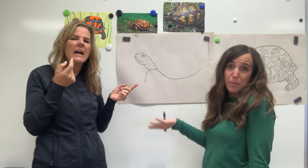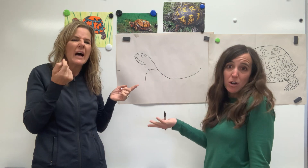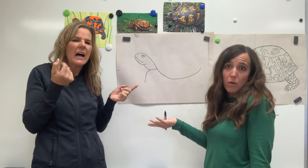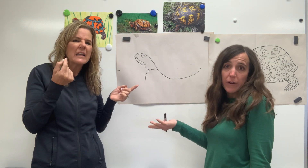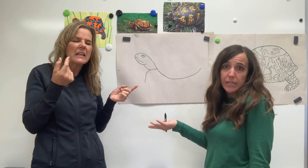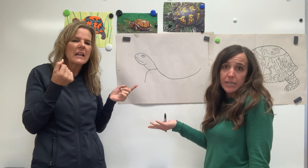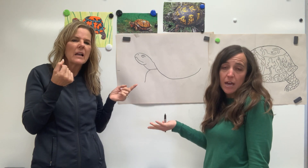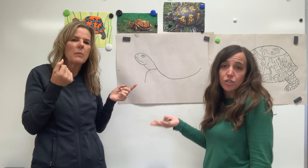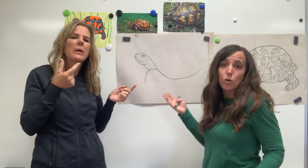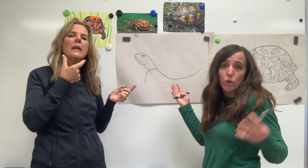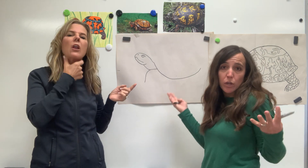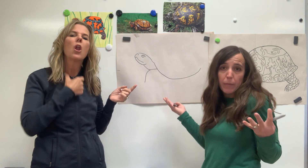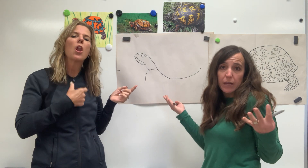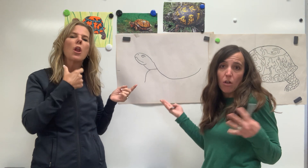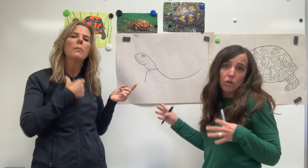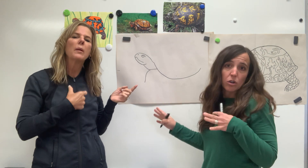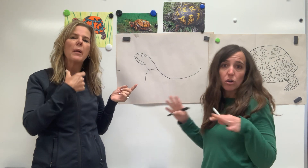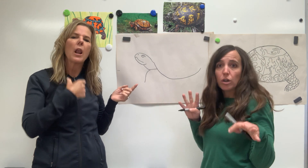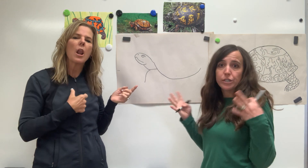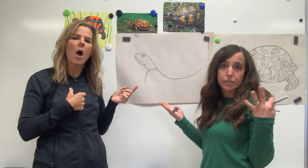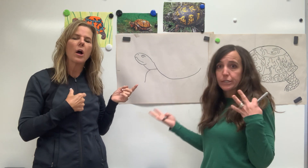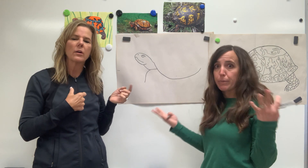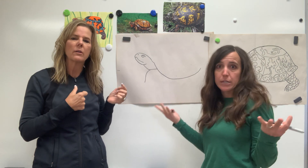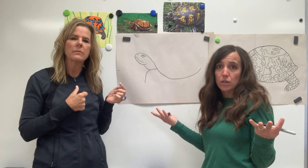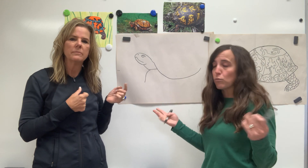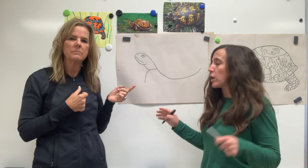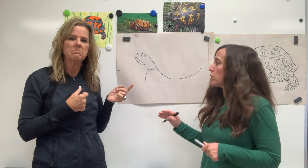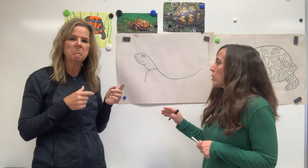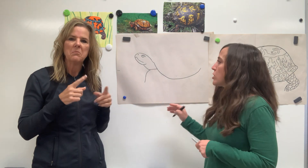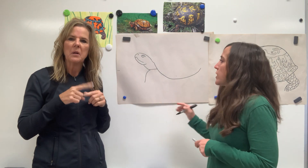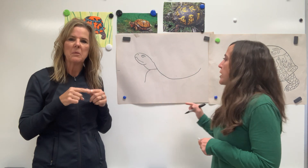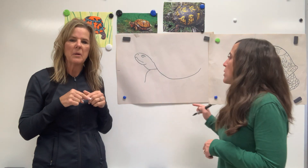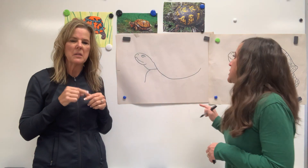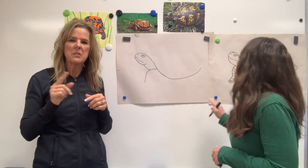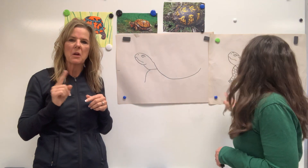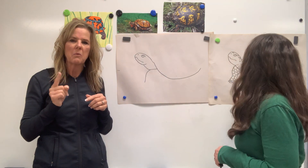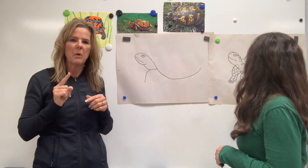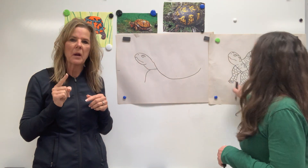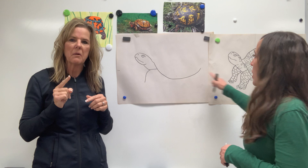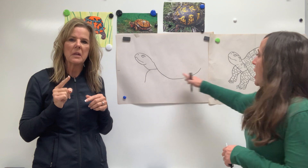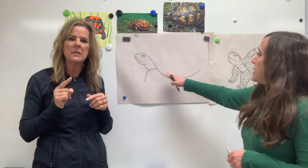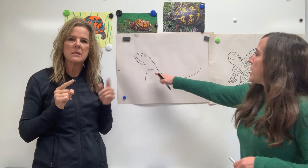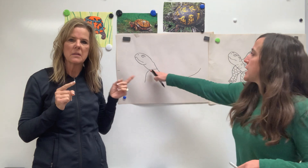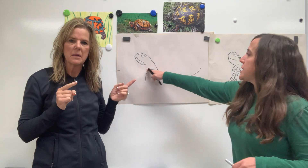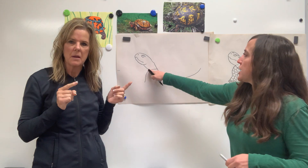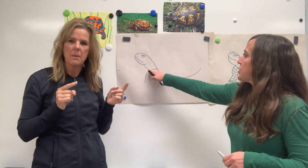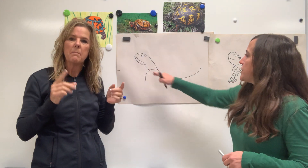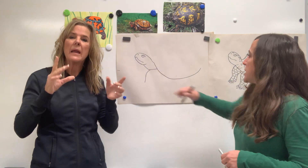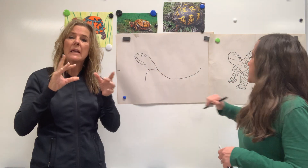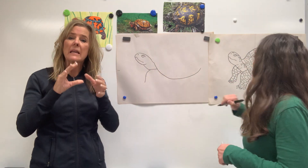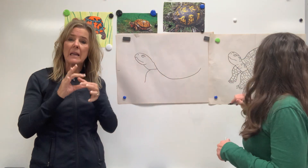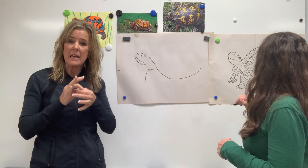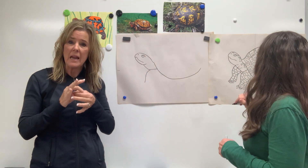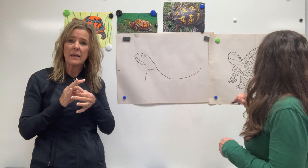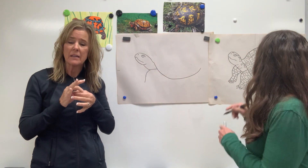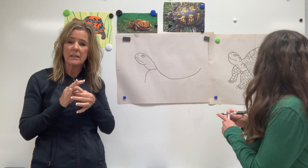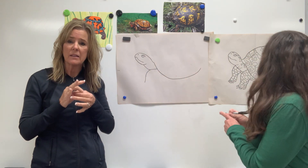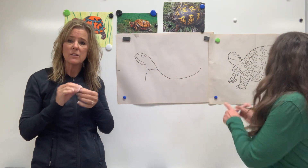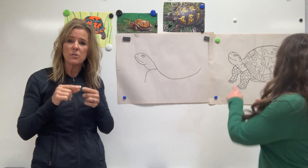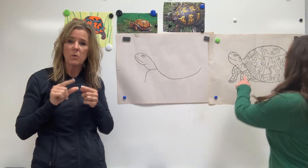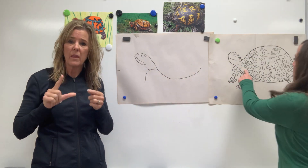touch. Yours might already touch, or you can make it longer. It just depends on where your leg was. So go ahead and make it touch if it doesn't